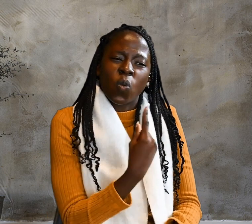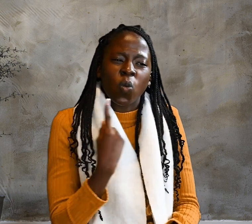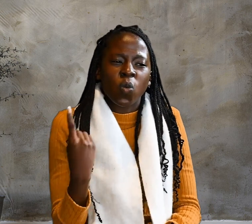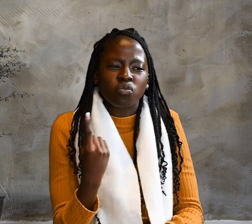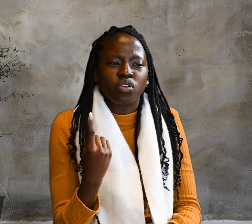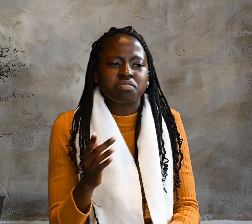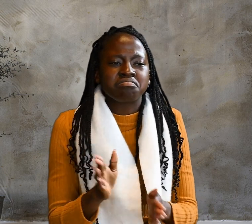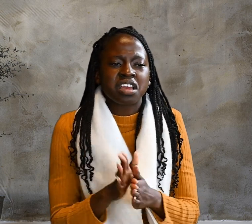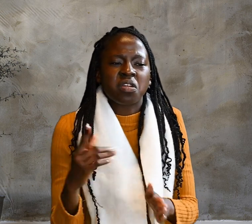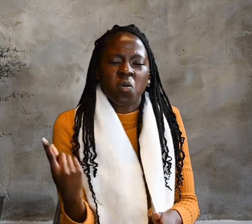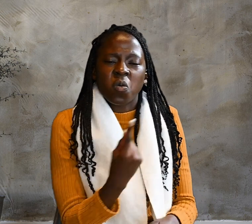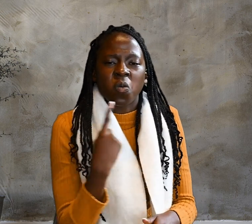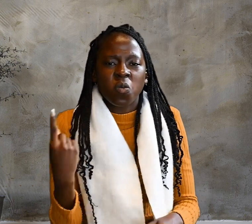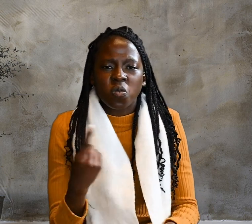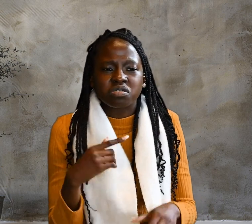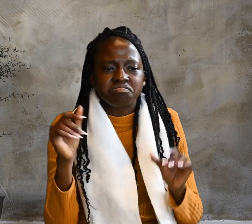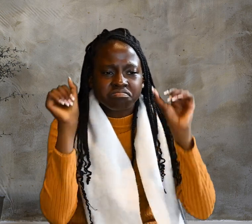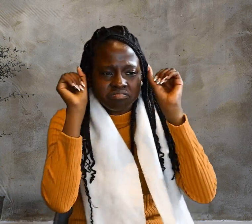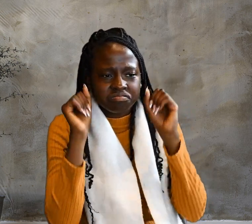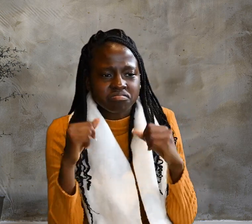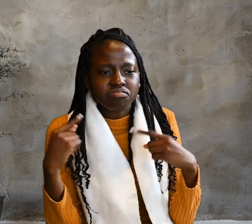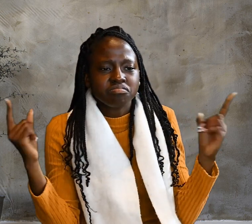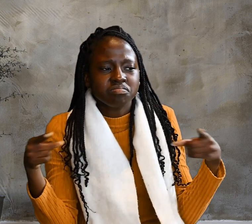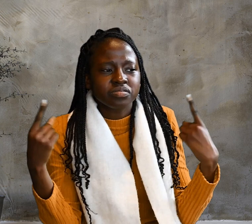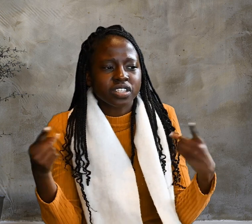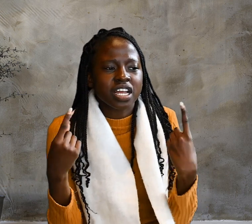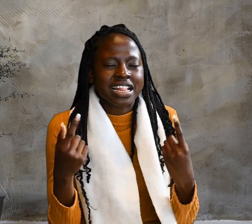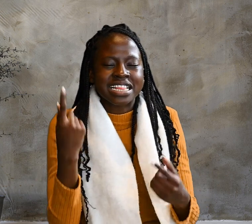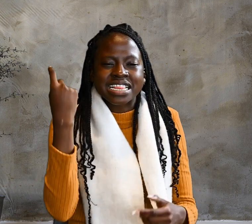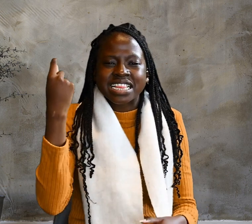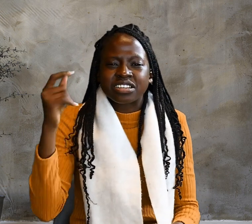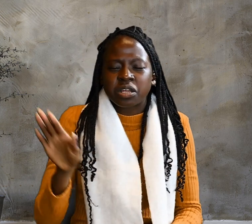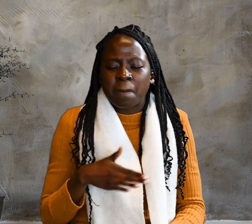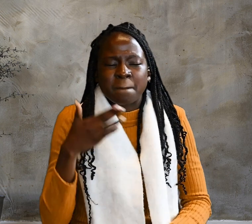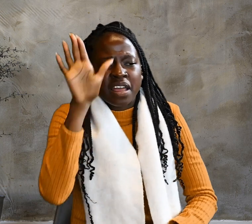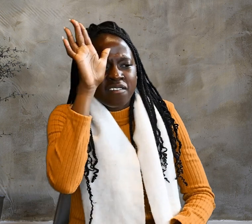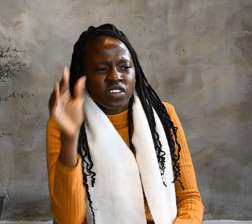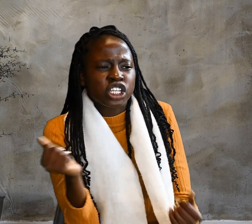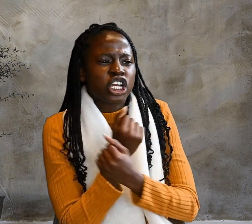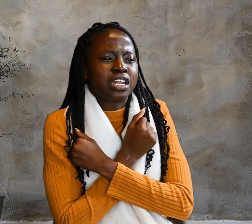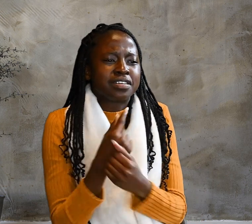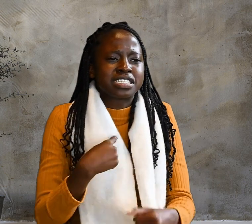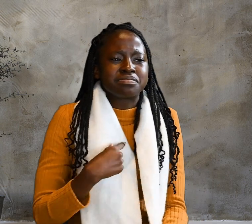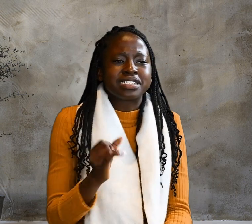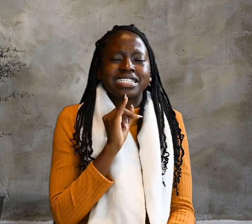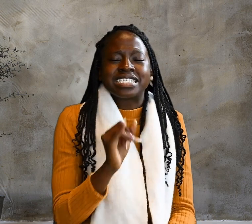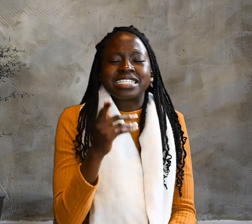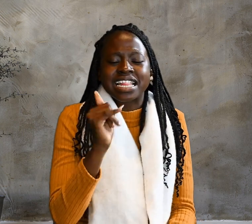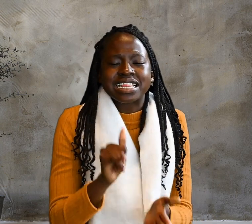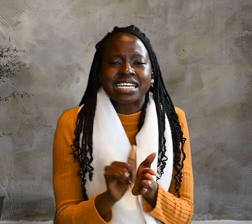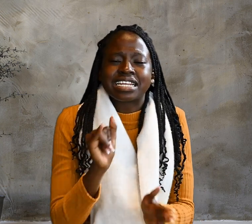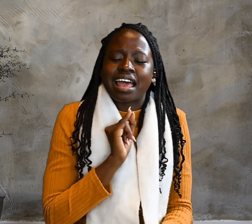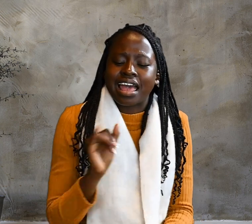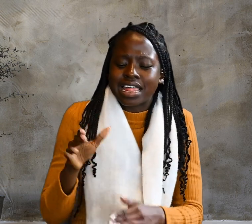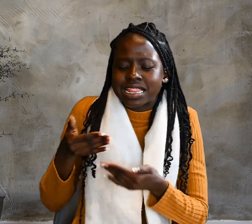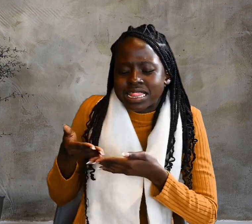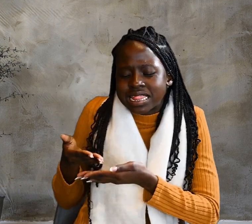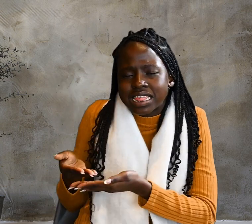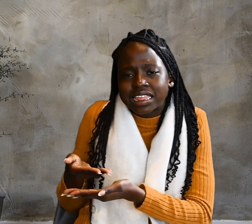shepherd. The reason my Father loves me is that I lay down my life